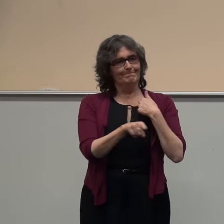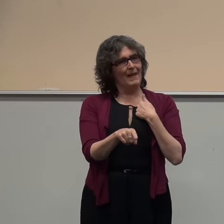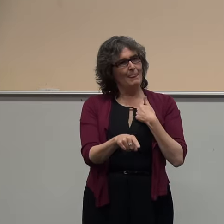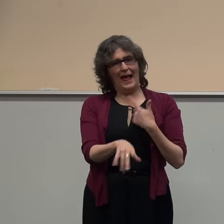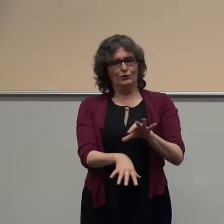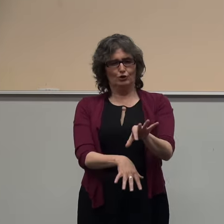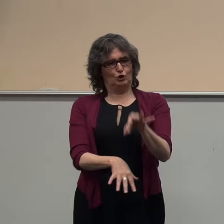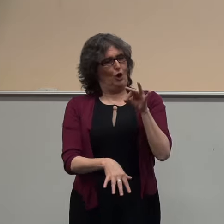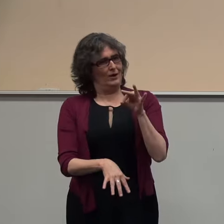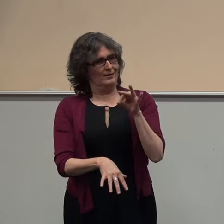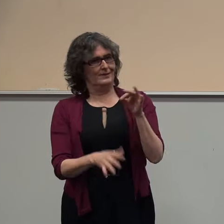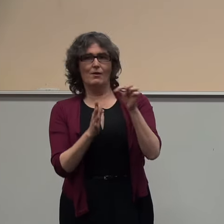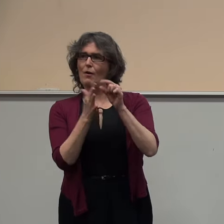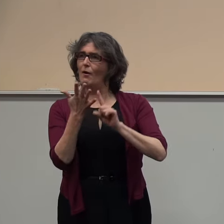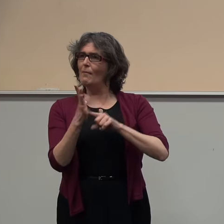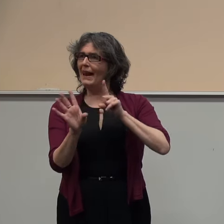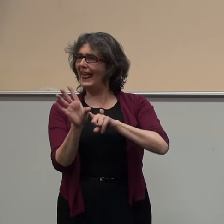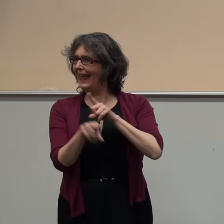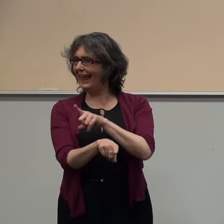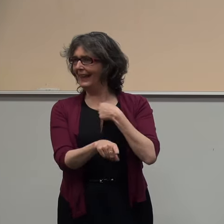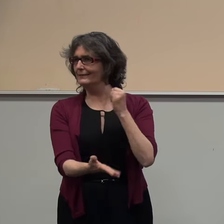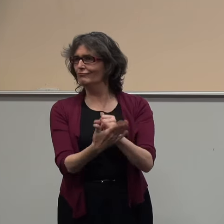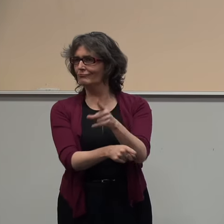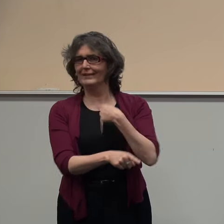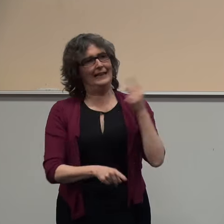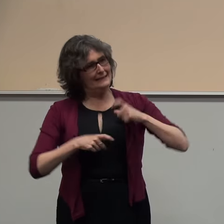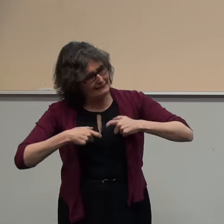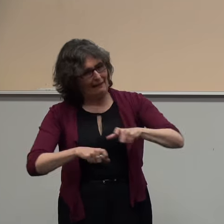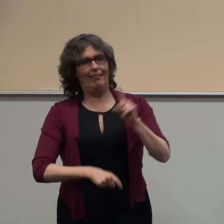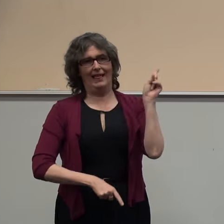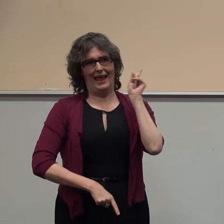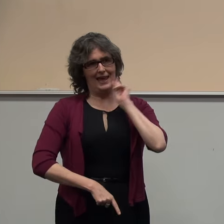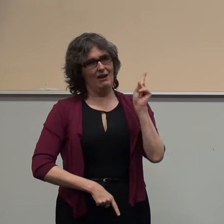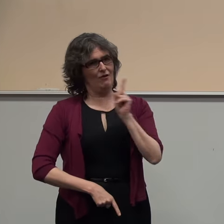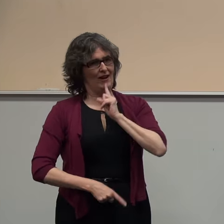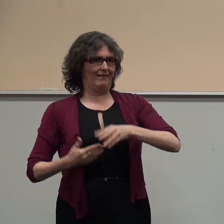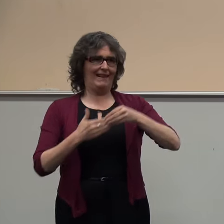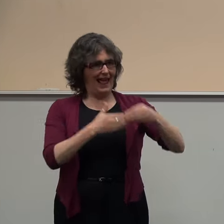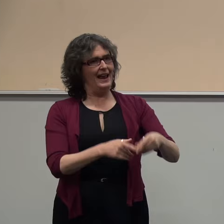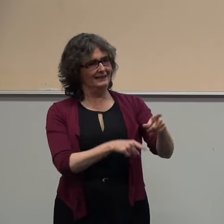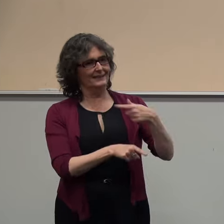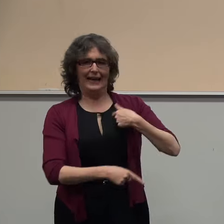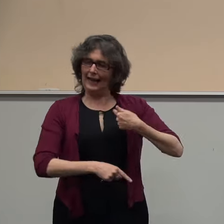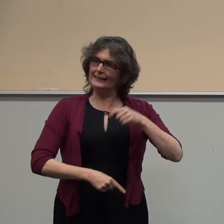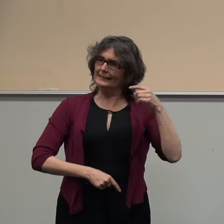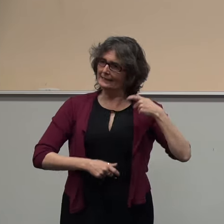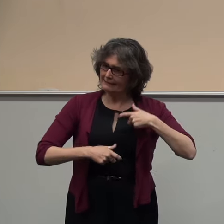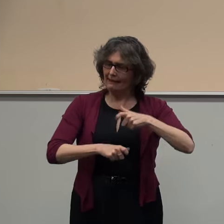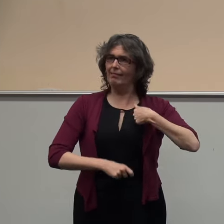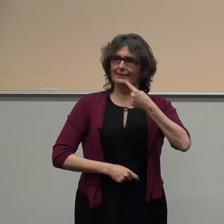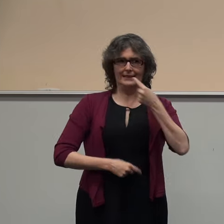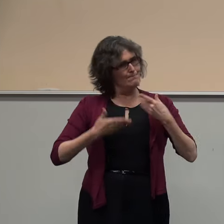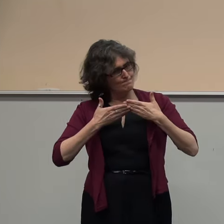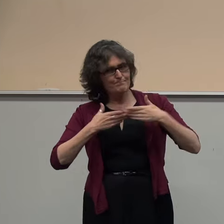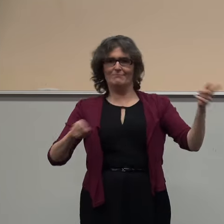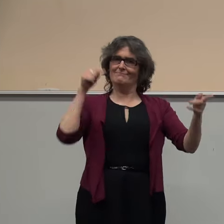still hearing-led, hearing-dominated. It's still saying very publicly, hearing theatre's best. Let's get a few deaf people